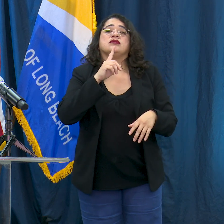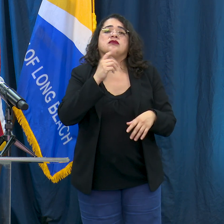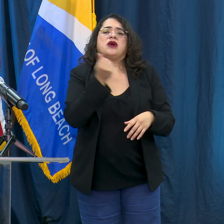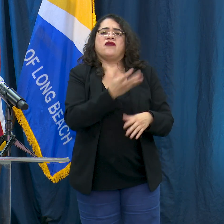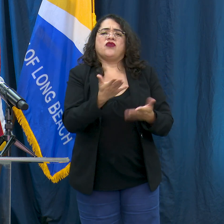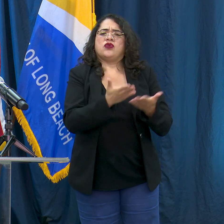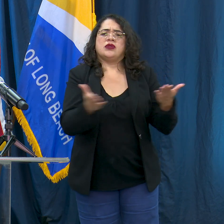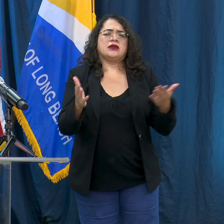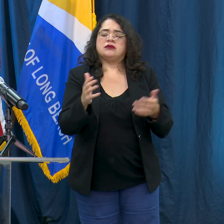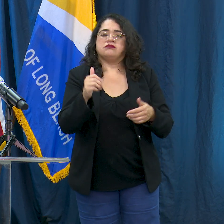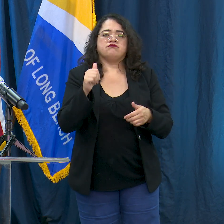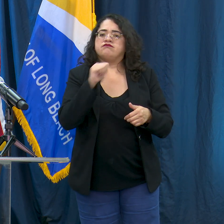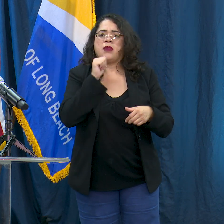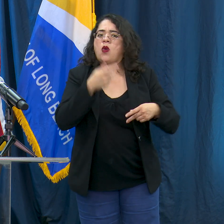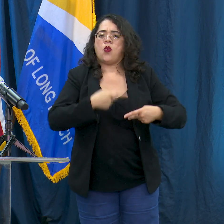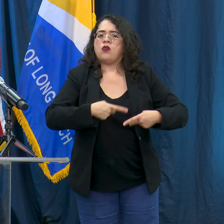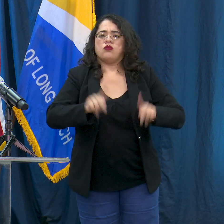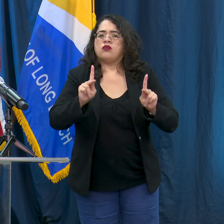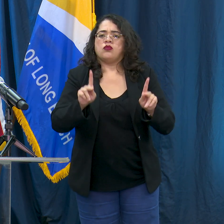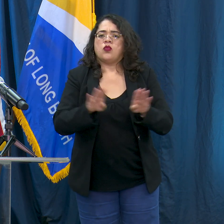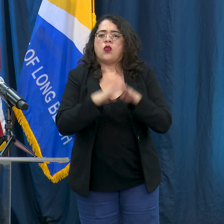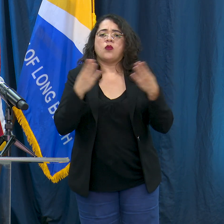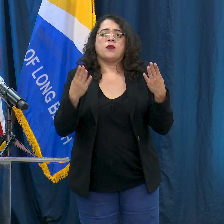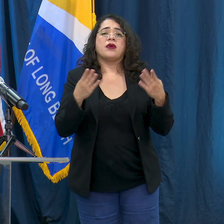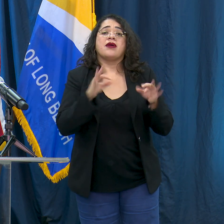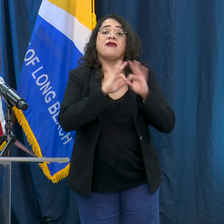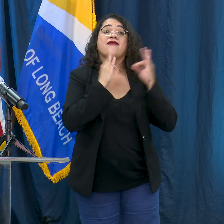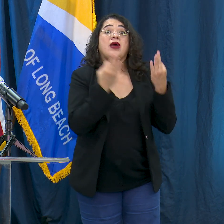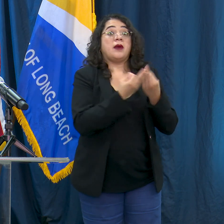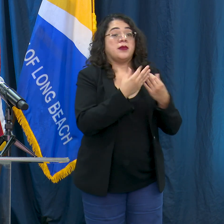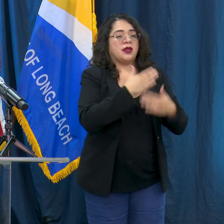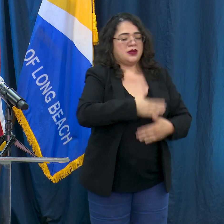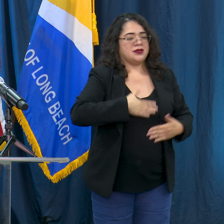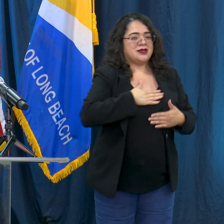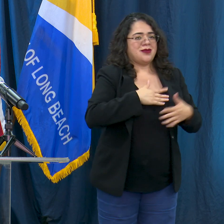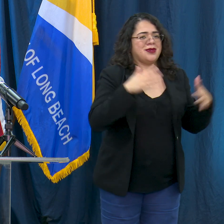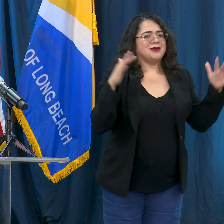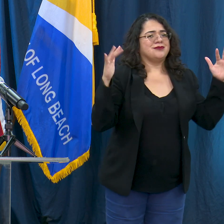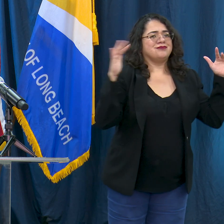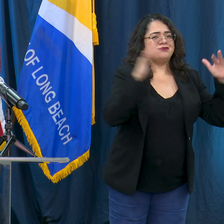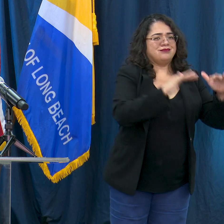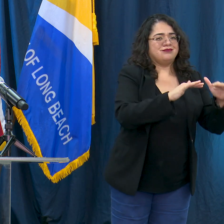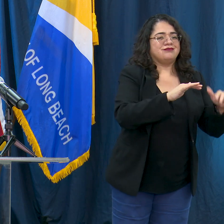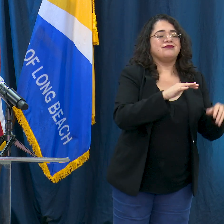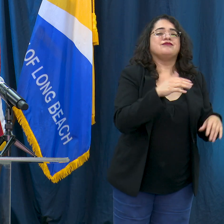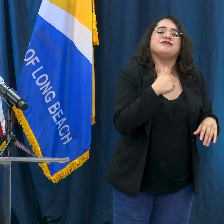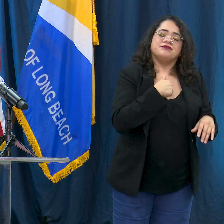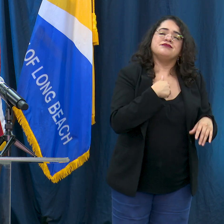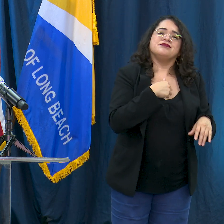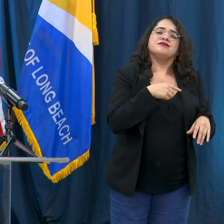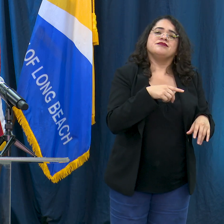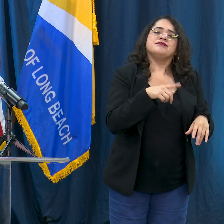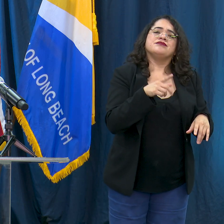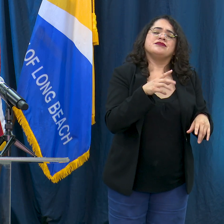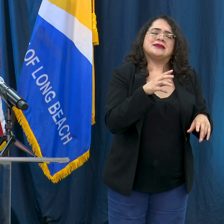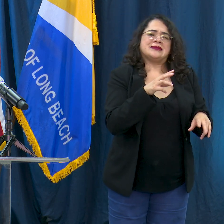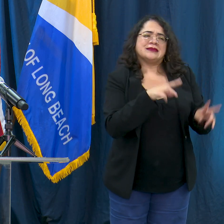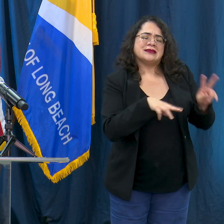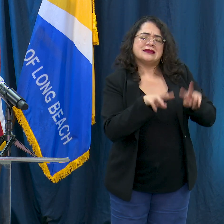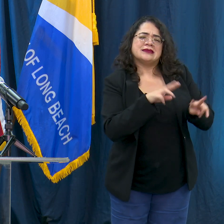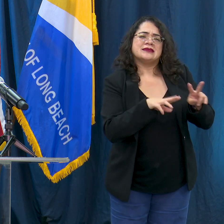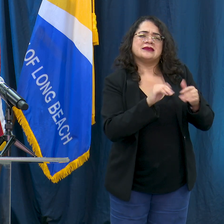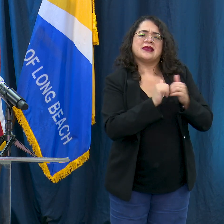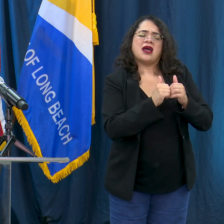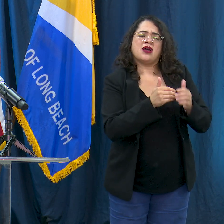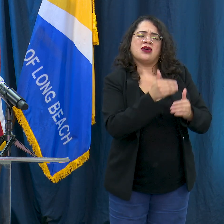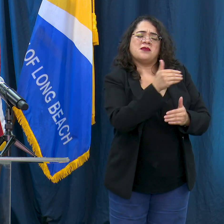opening that are currently allowed at the state level are the family entertainment centers. We are looking at the ability to open those